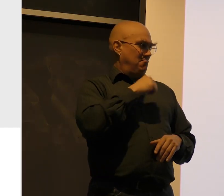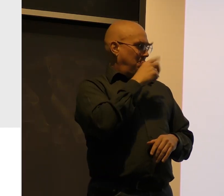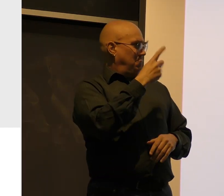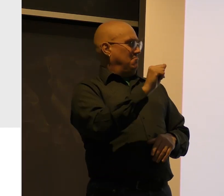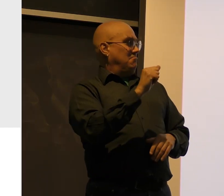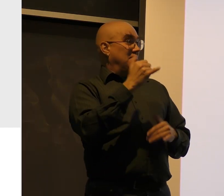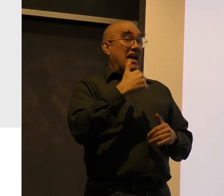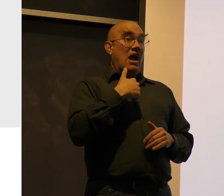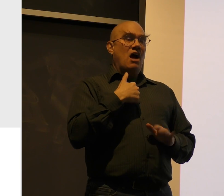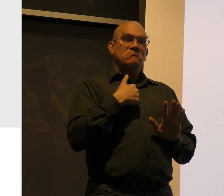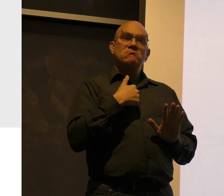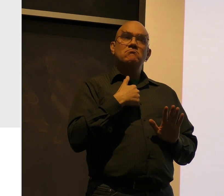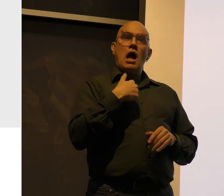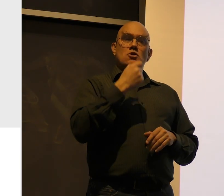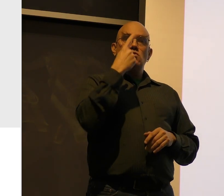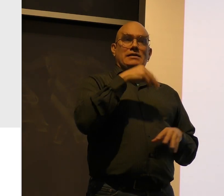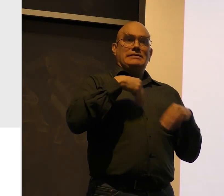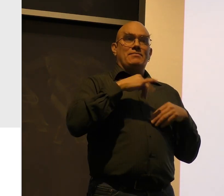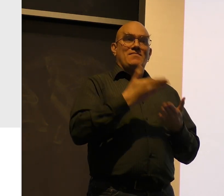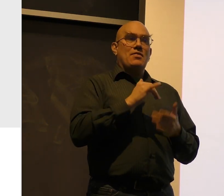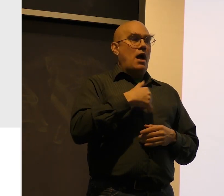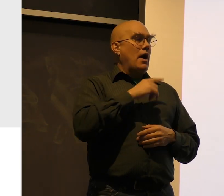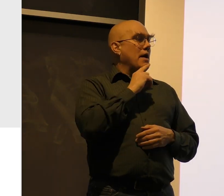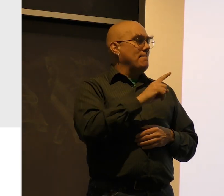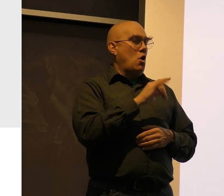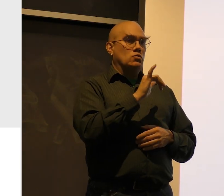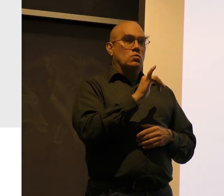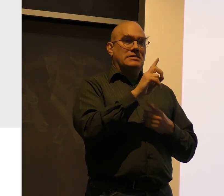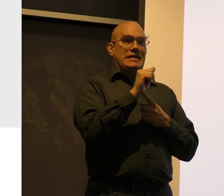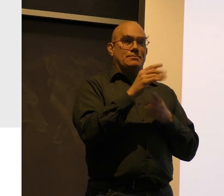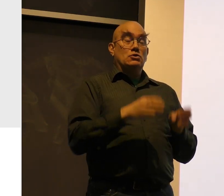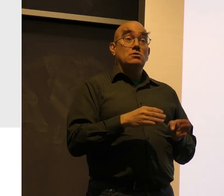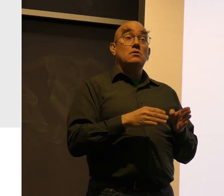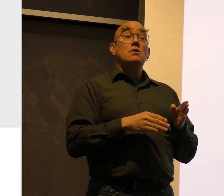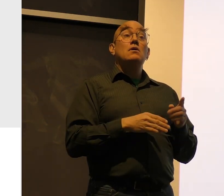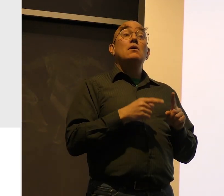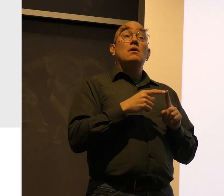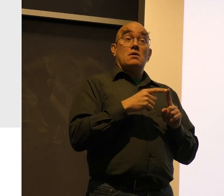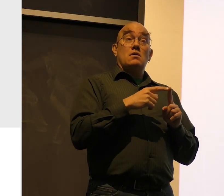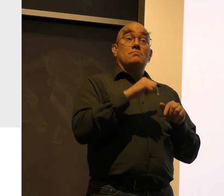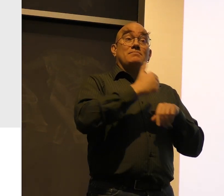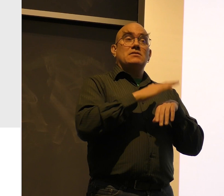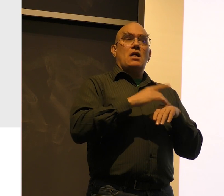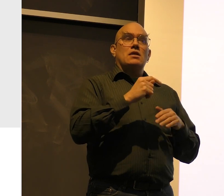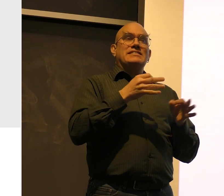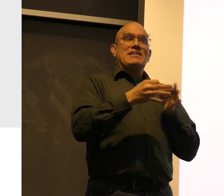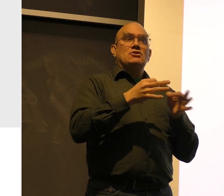really did not embrace that. I saw myself as capital D deaf, and I had to understand the fact that I am also a disabled person. And that